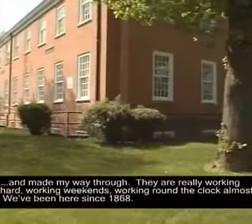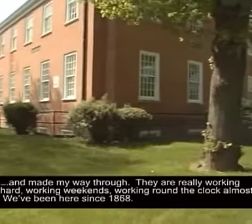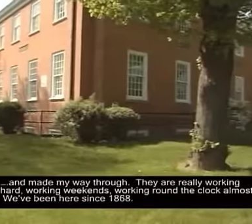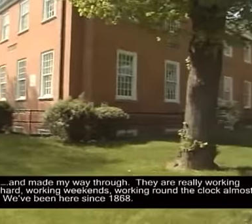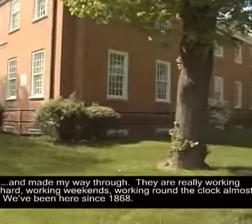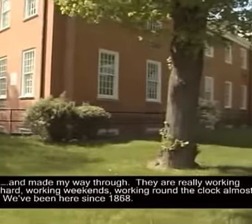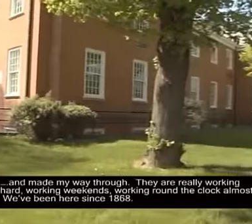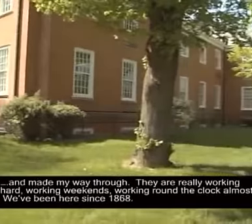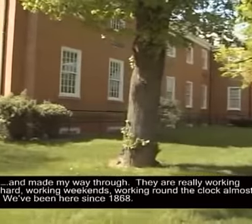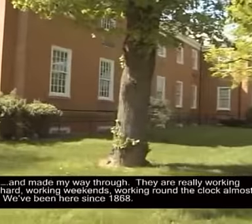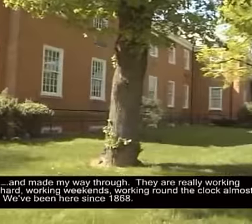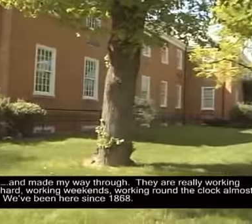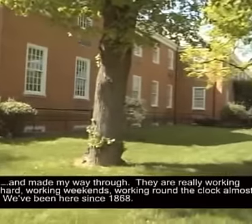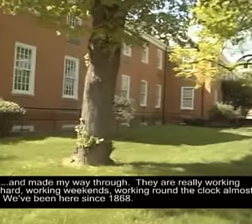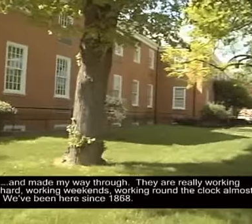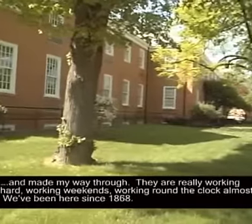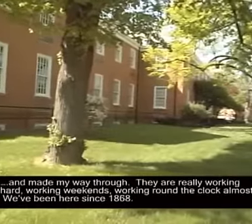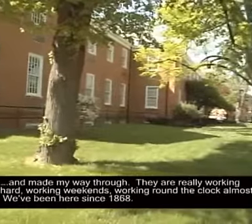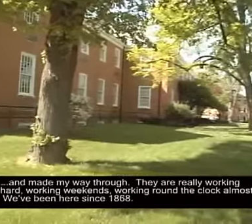We've been here since